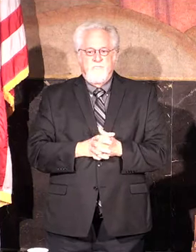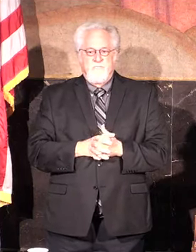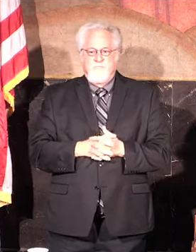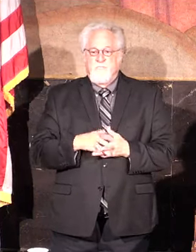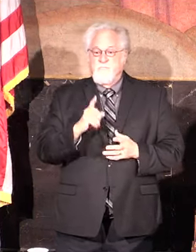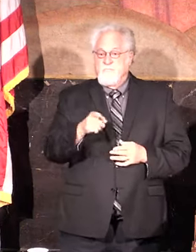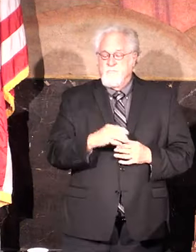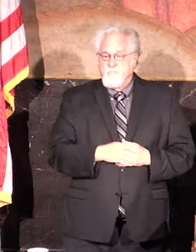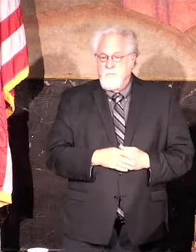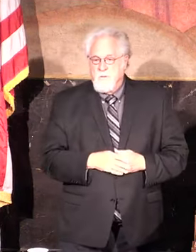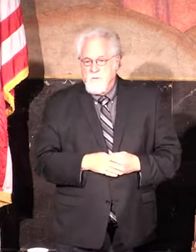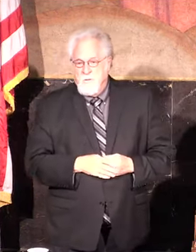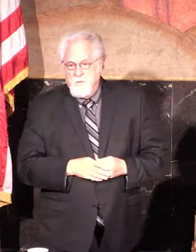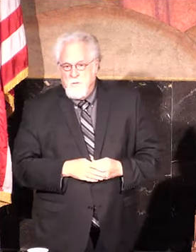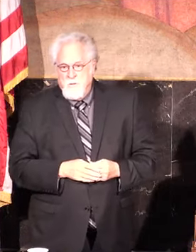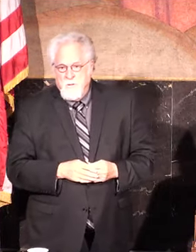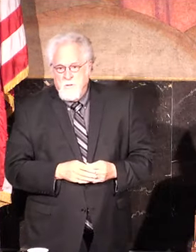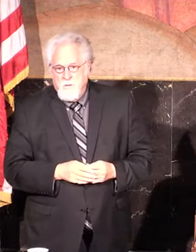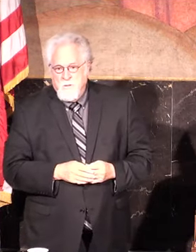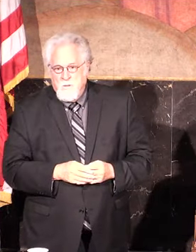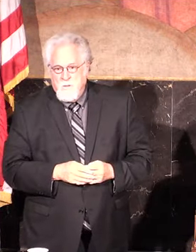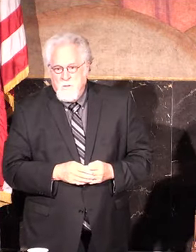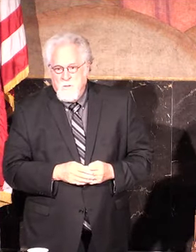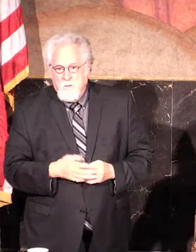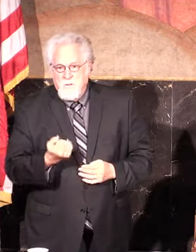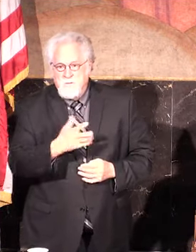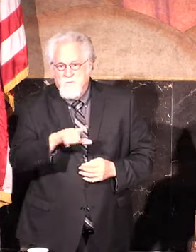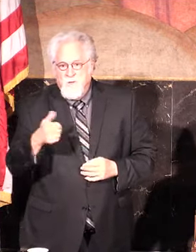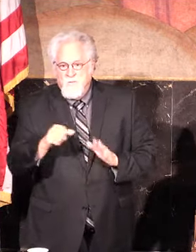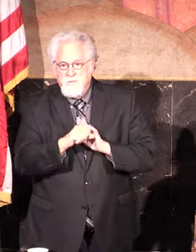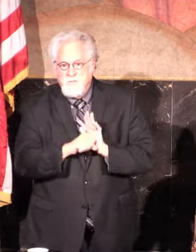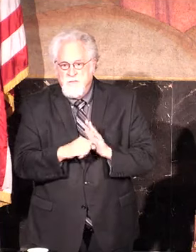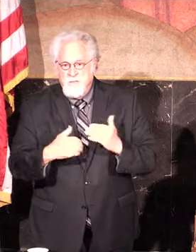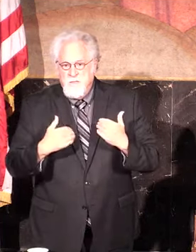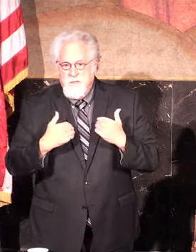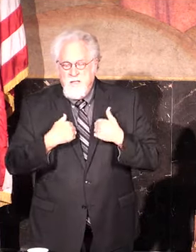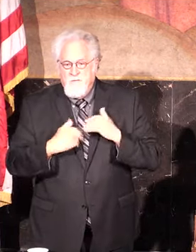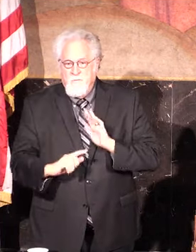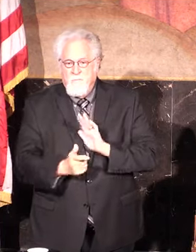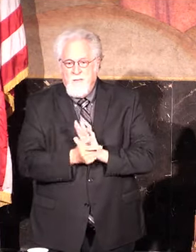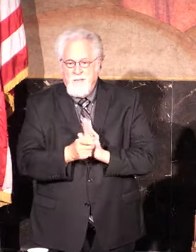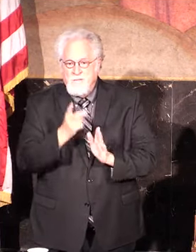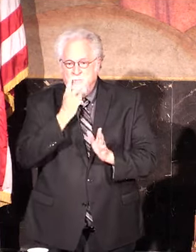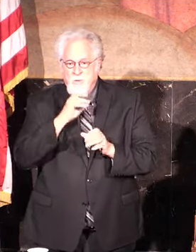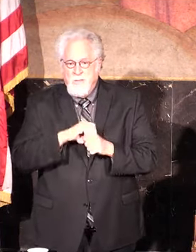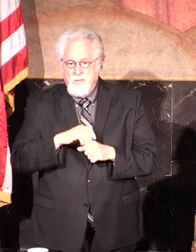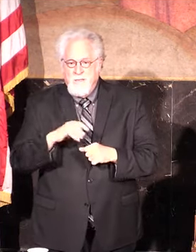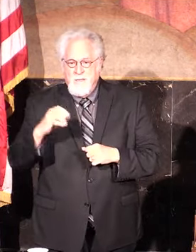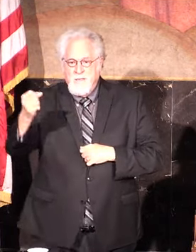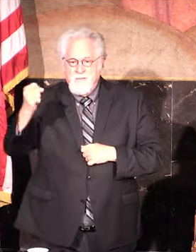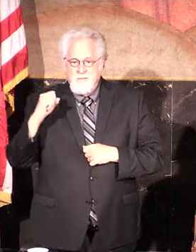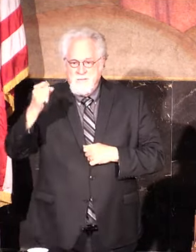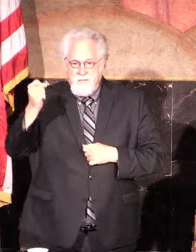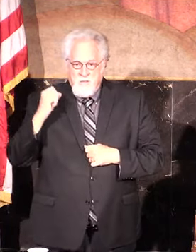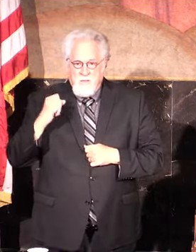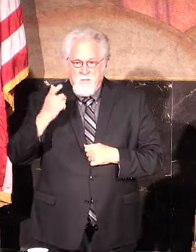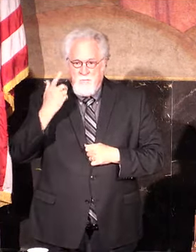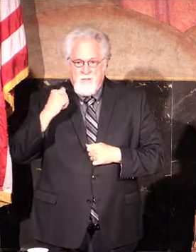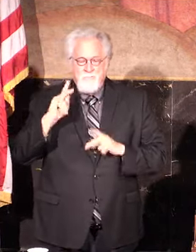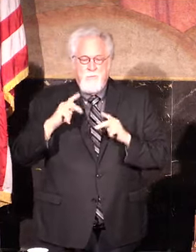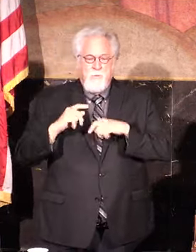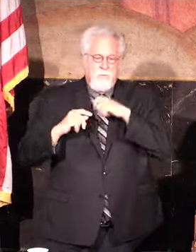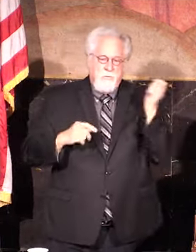Yes, ma'am. Several other states have temporarily banned smoking in casinos because they're concerned people are taking their masks